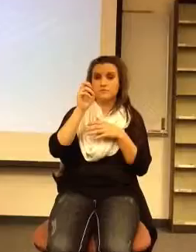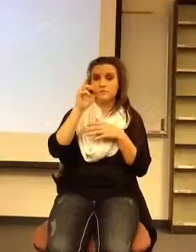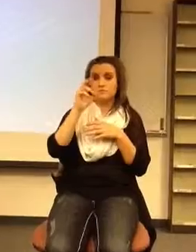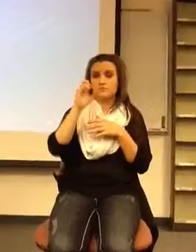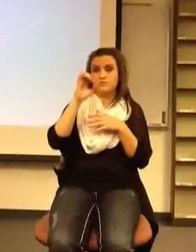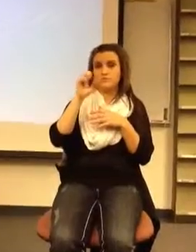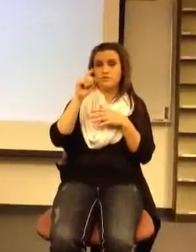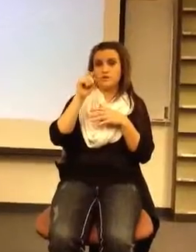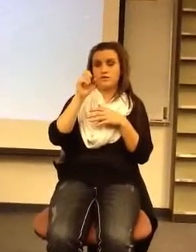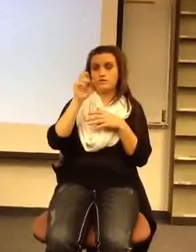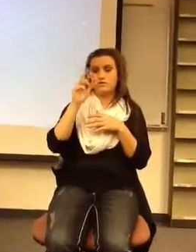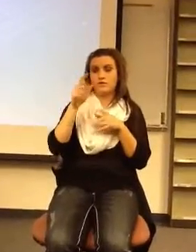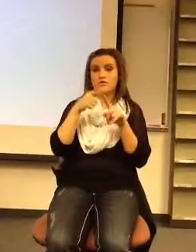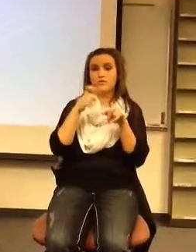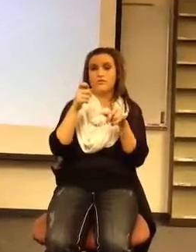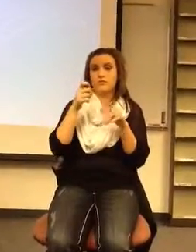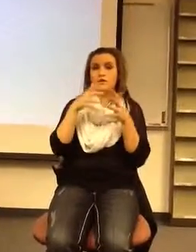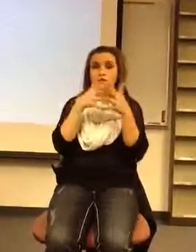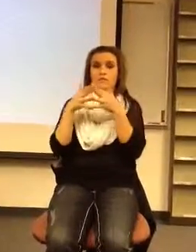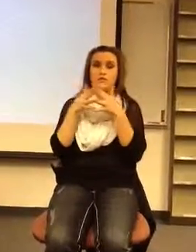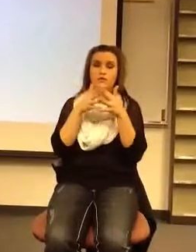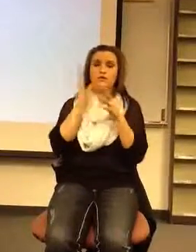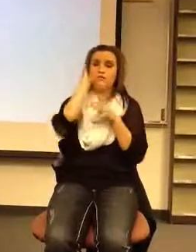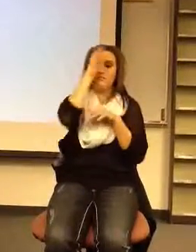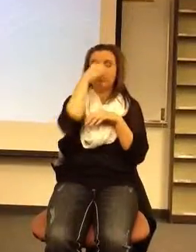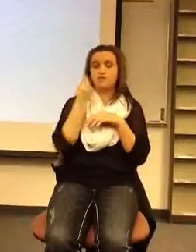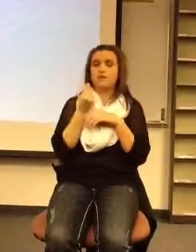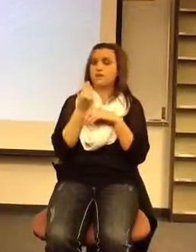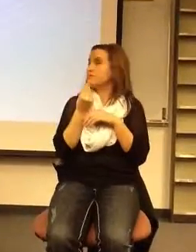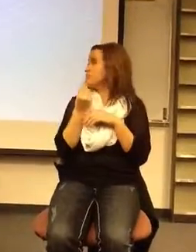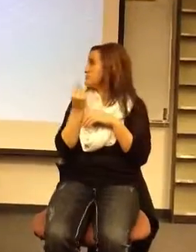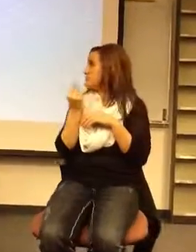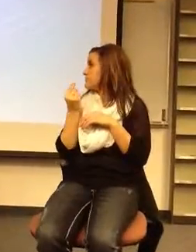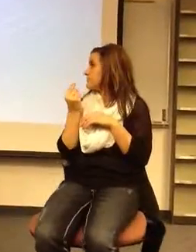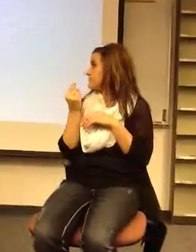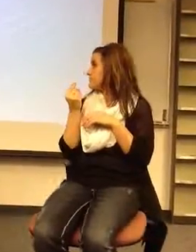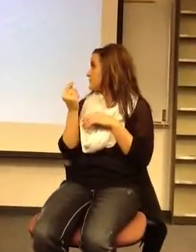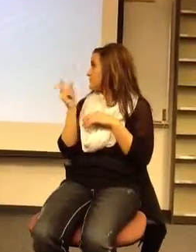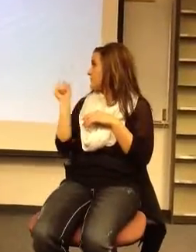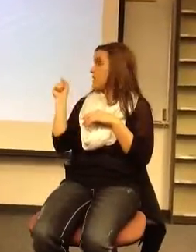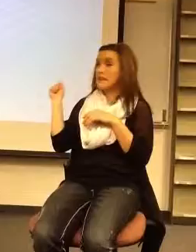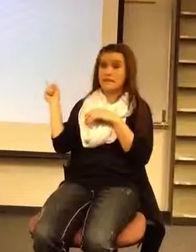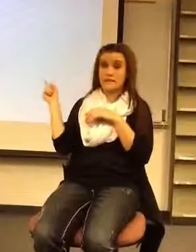which was also an Oscar-winning film. Road to Perdition was originally a comic book.